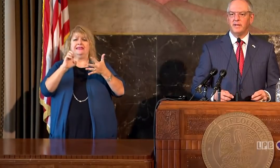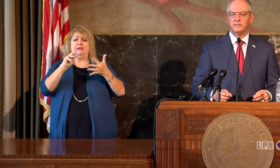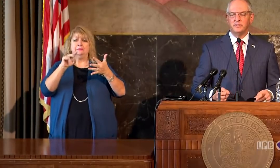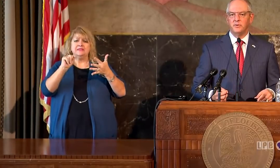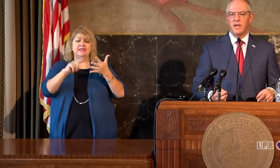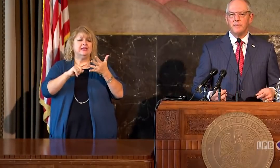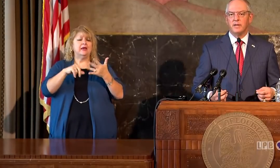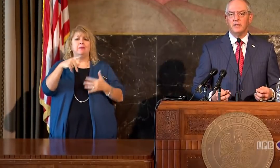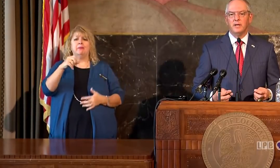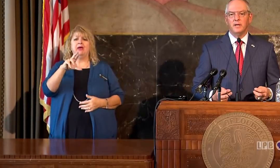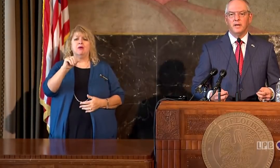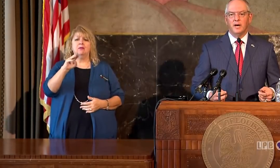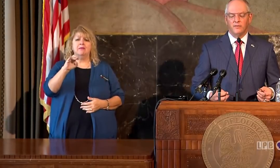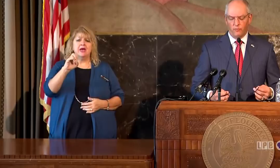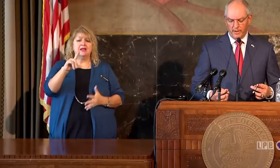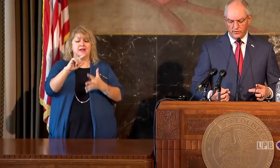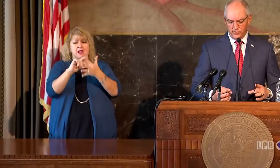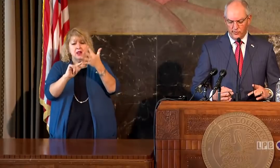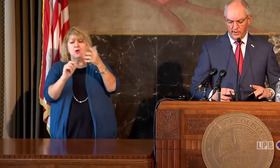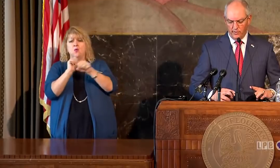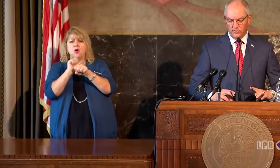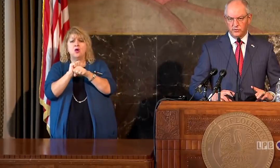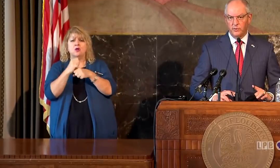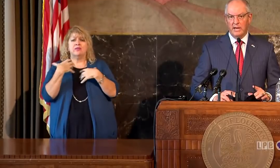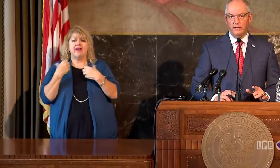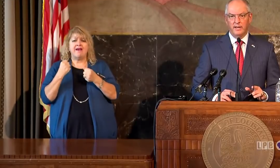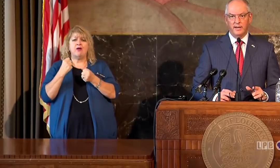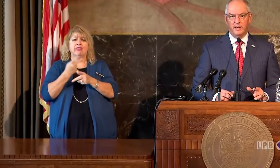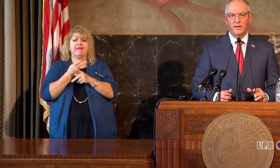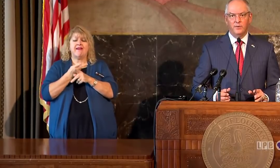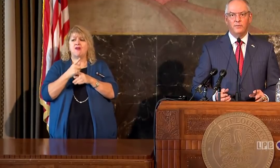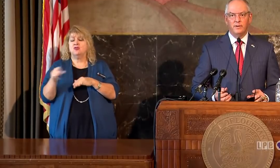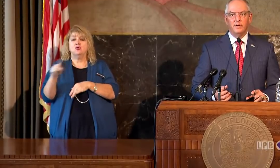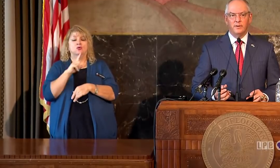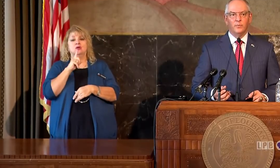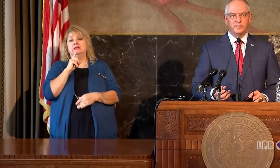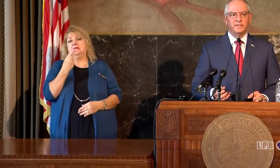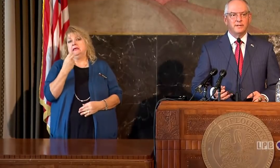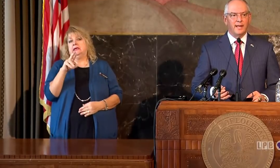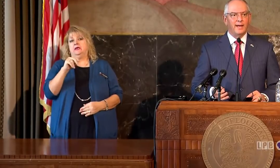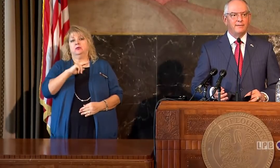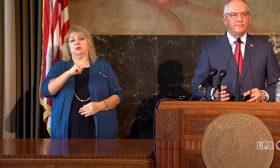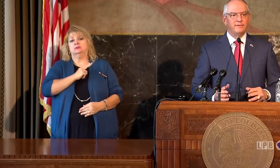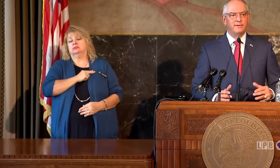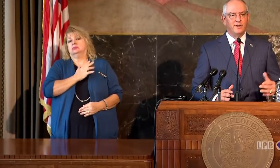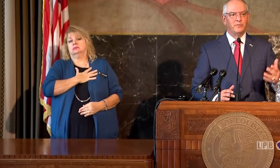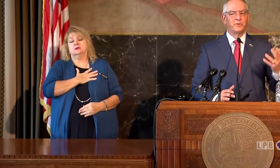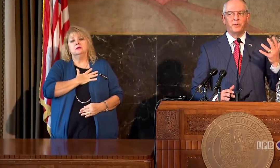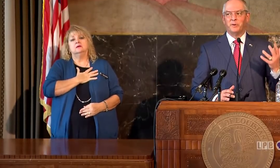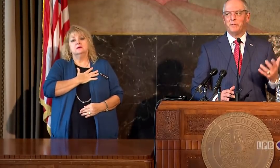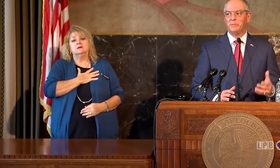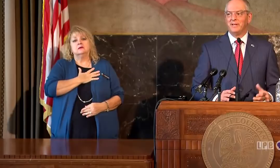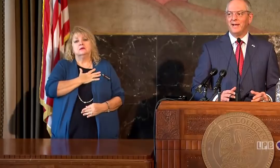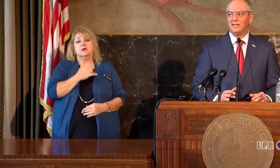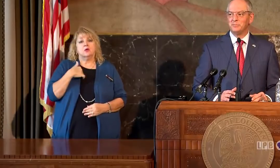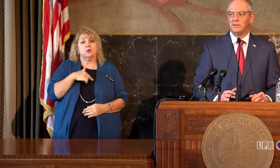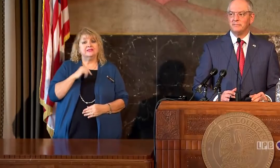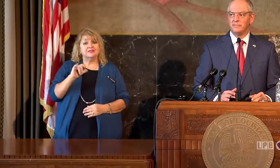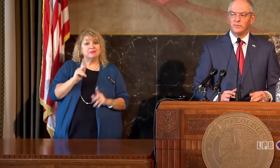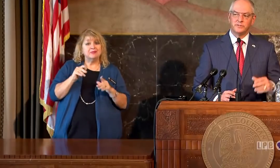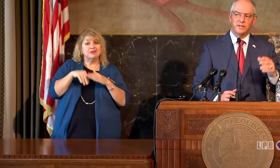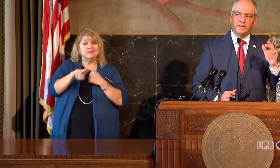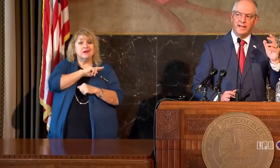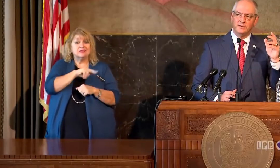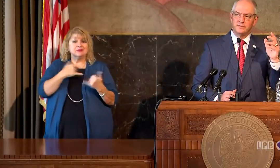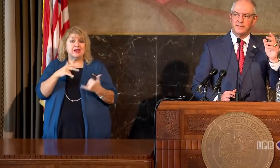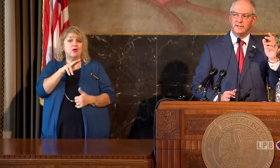and paramedics and you name it, for being true heroes throughout. And I know we still have over 300 people in the hospital.